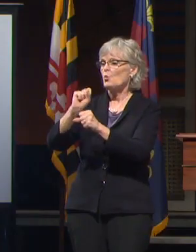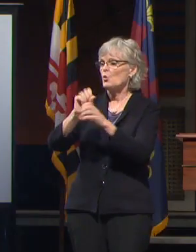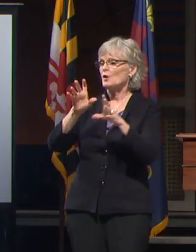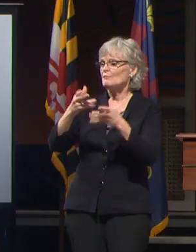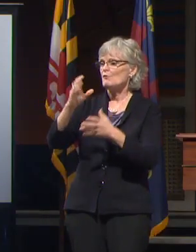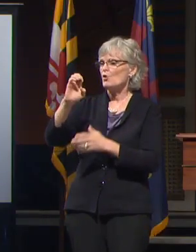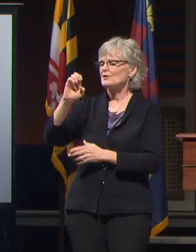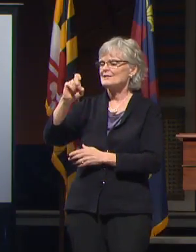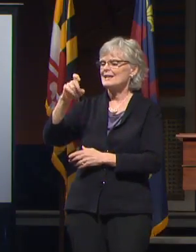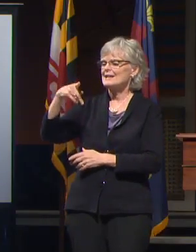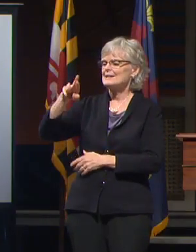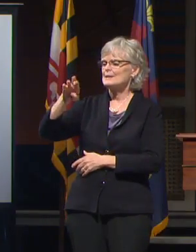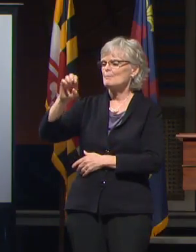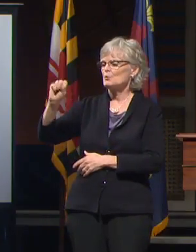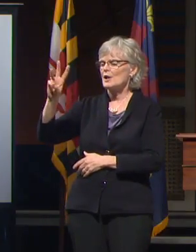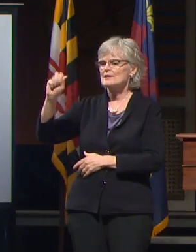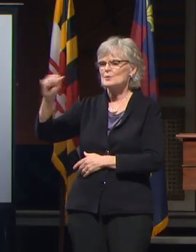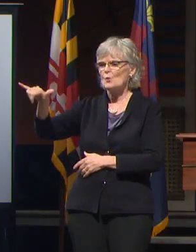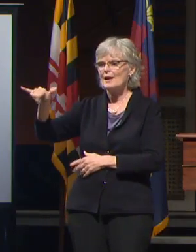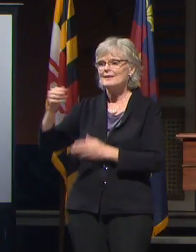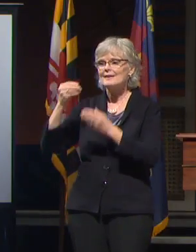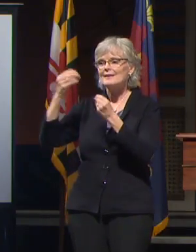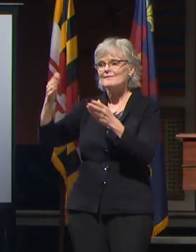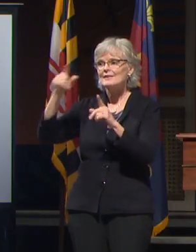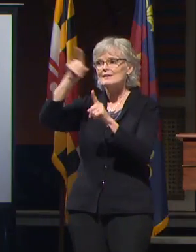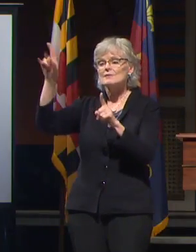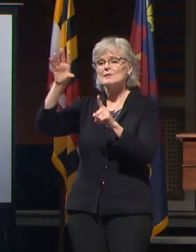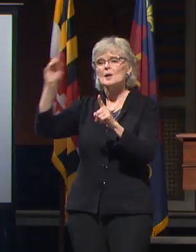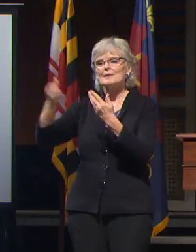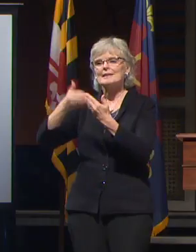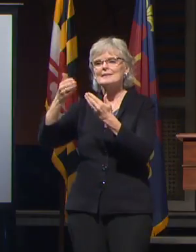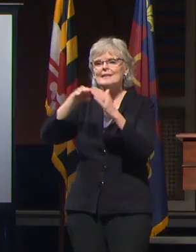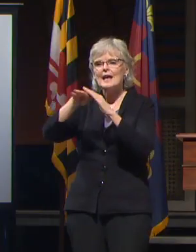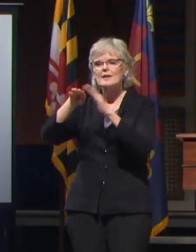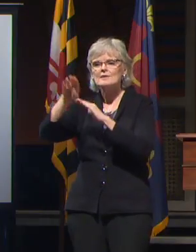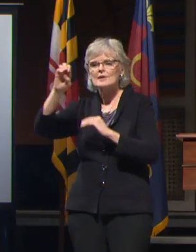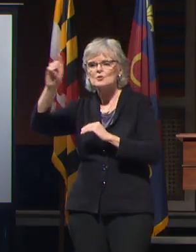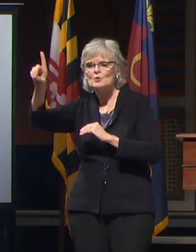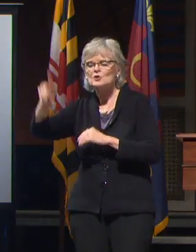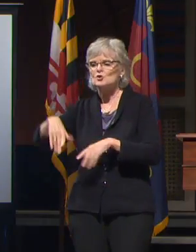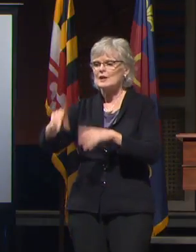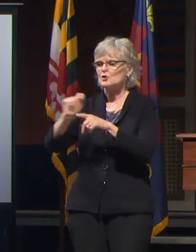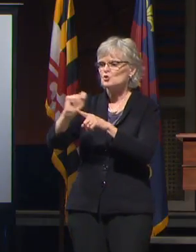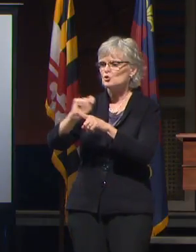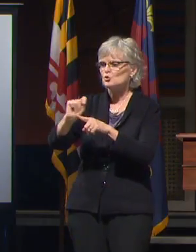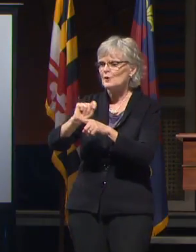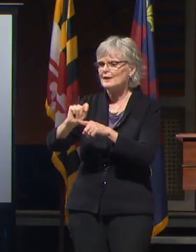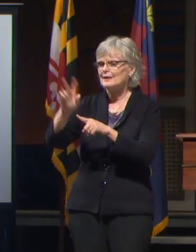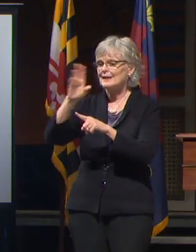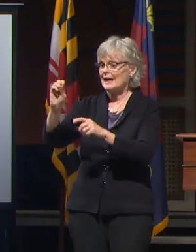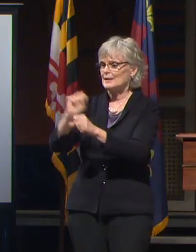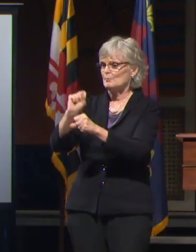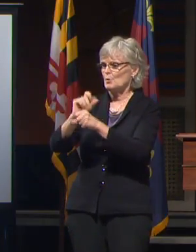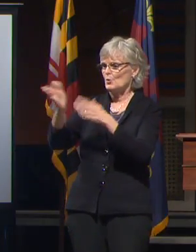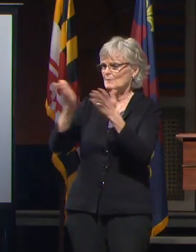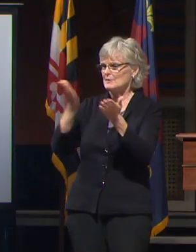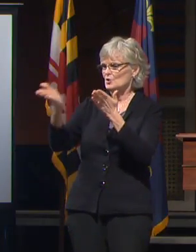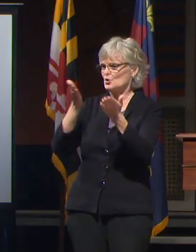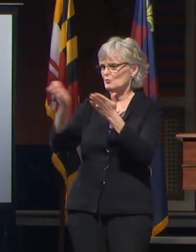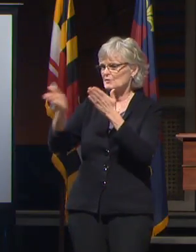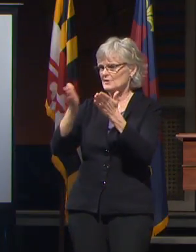a new initiative that gives employers easy access to education, training, and employment